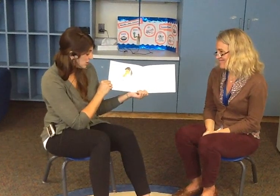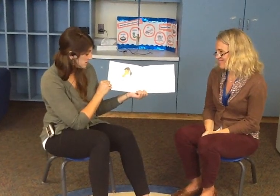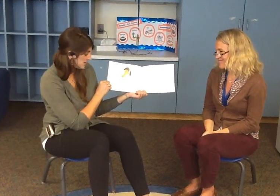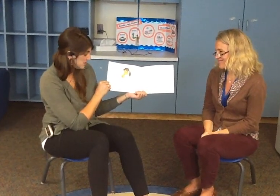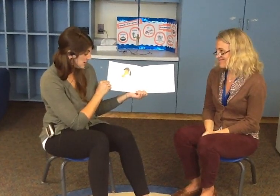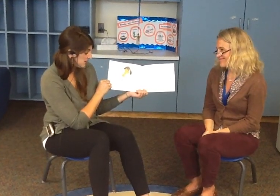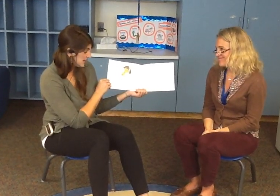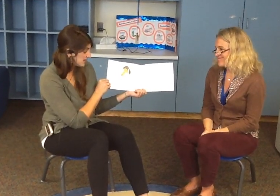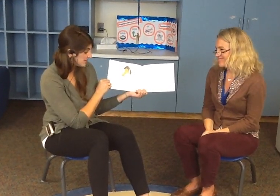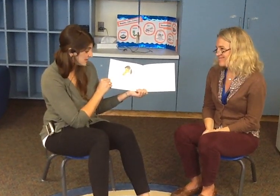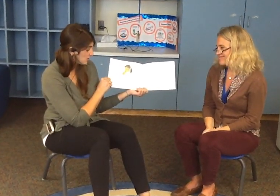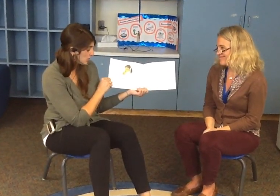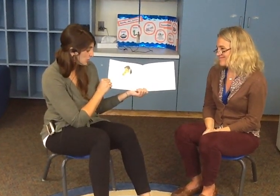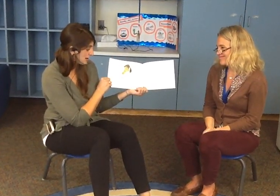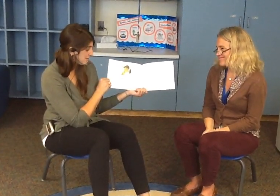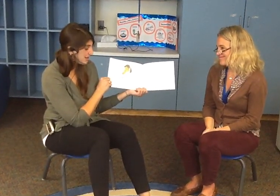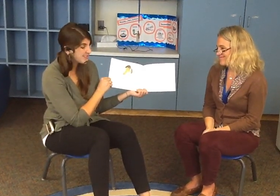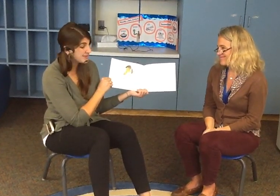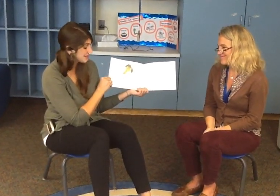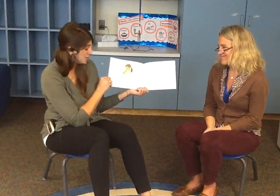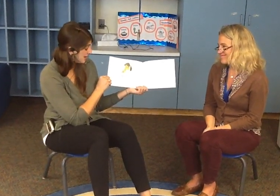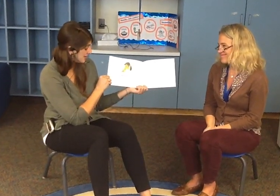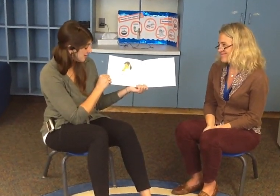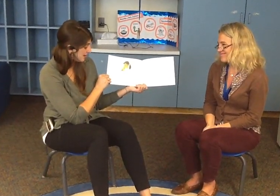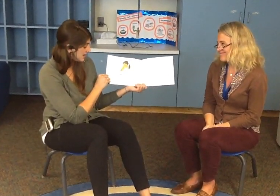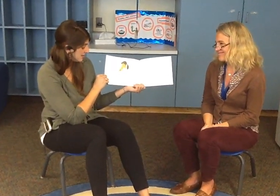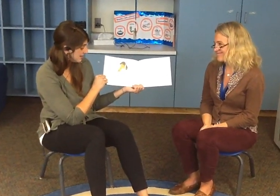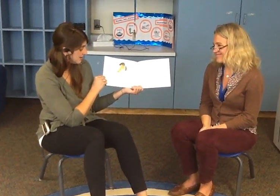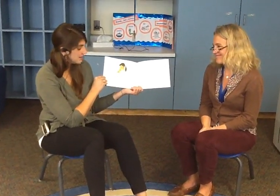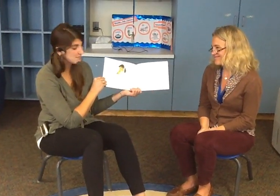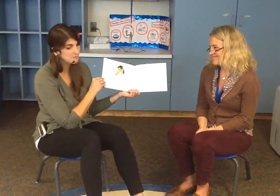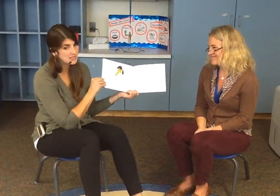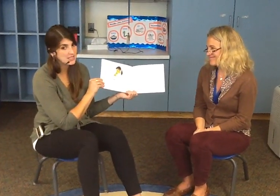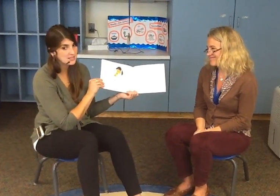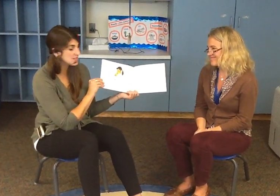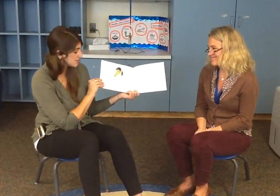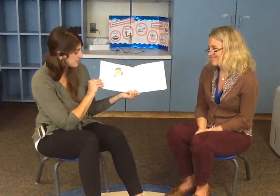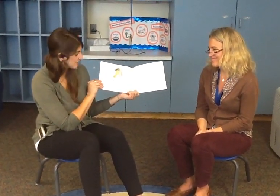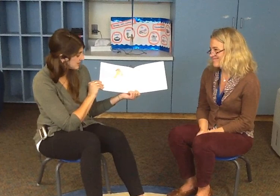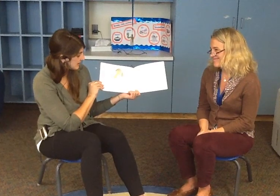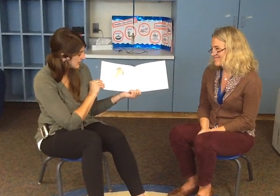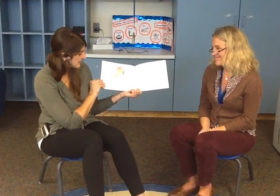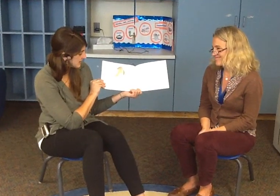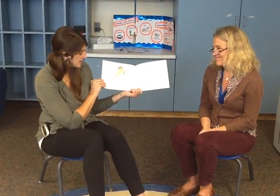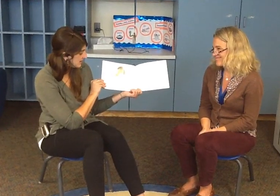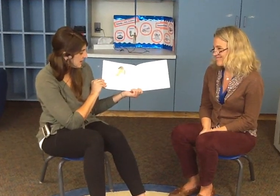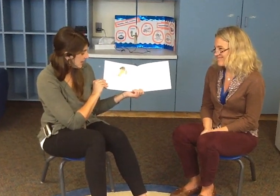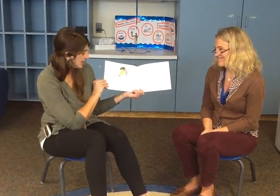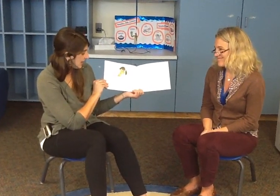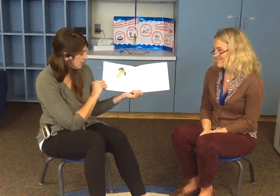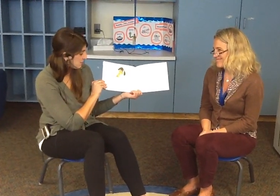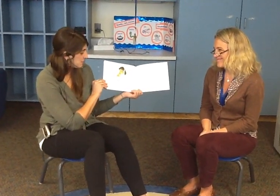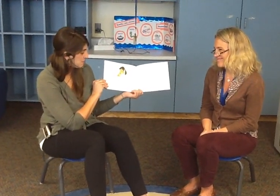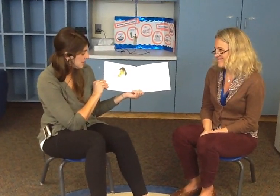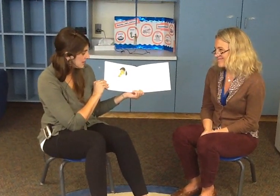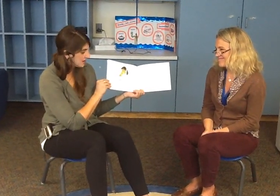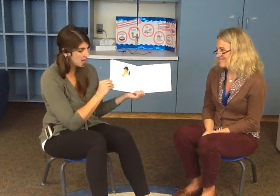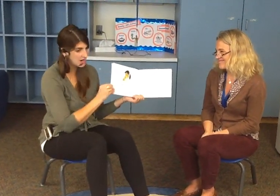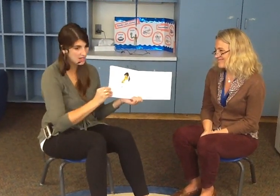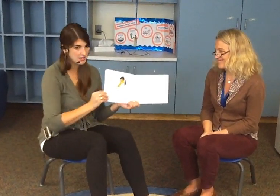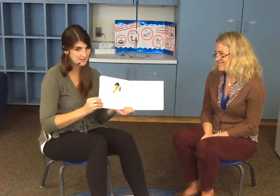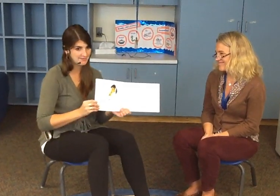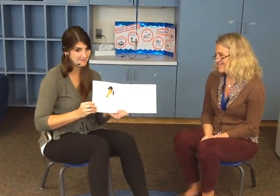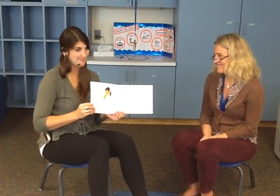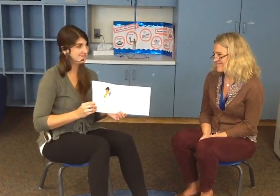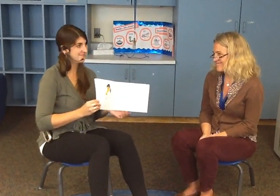You must be a friend, said corduroy. I've always wanted a friend. Me too, said Lisa, and gave him a big